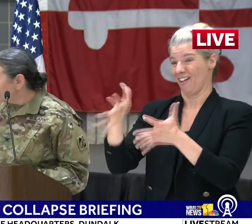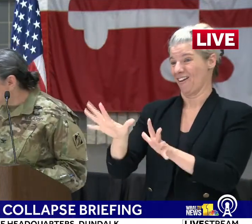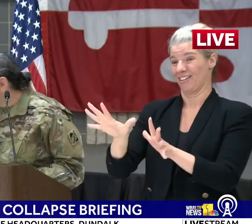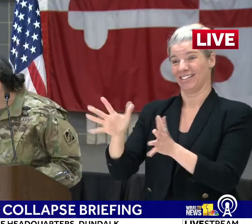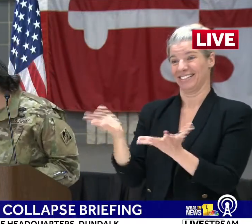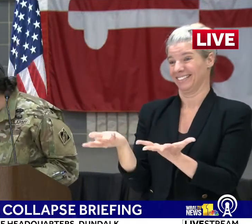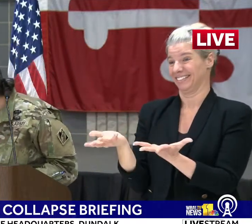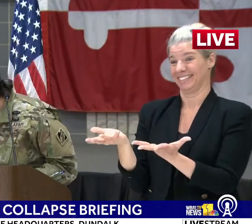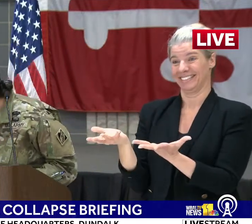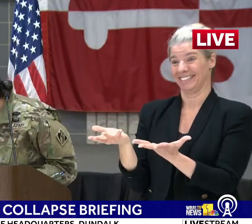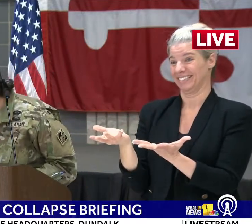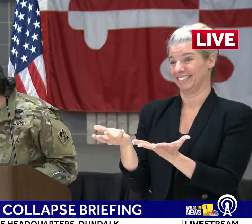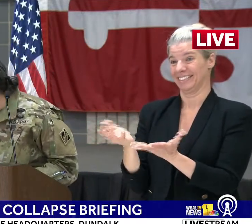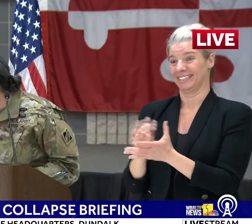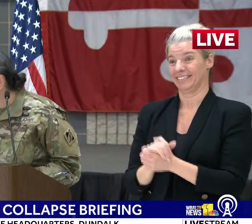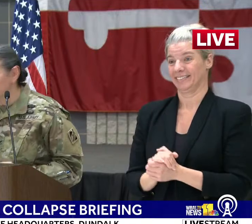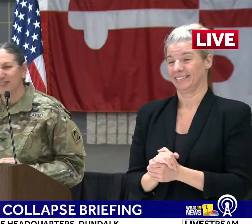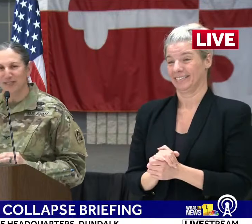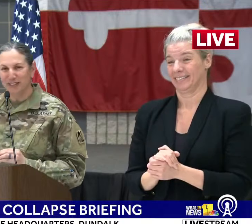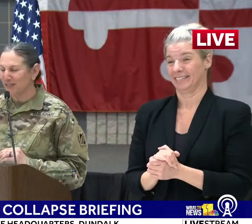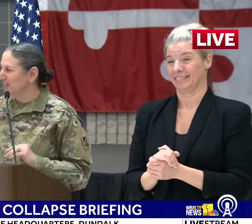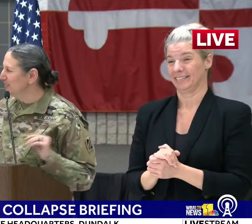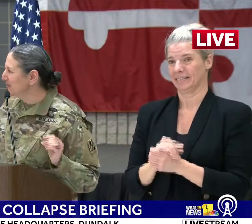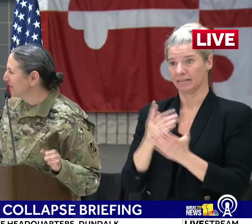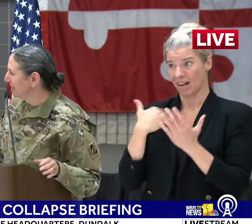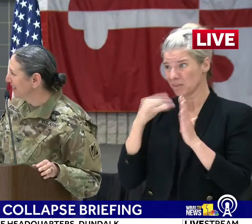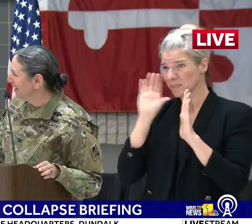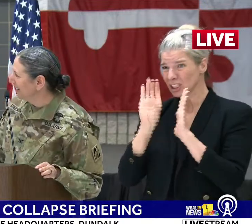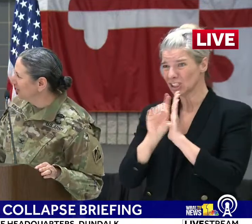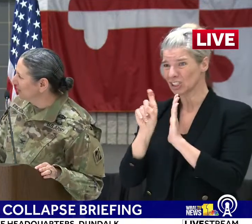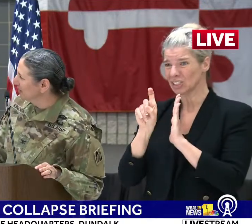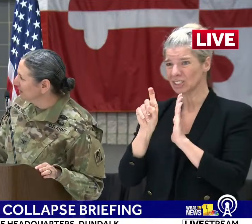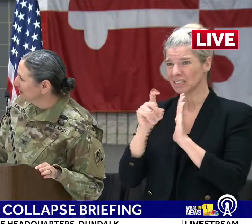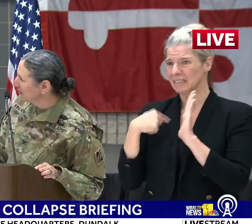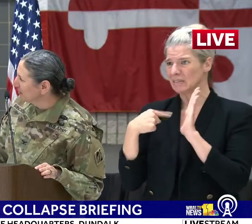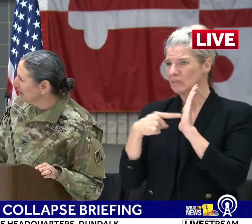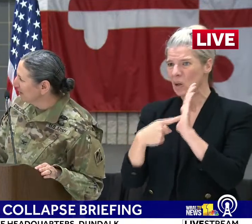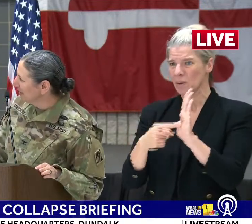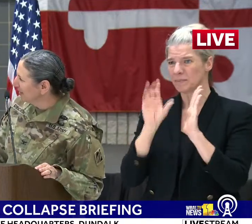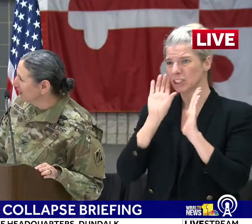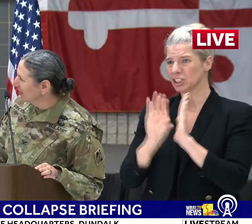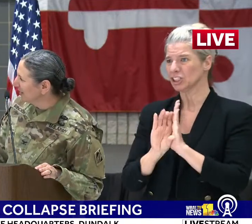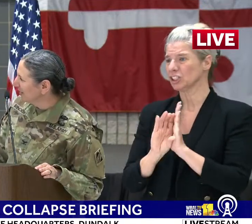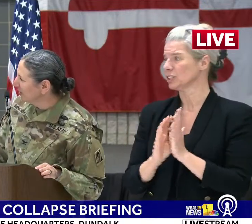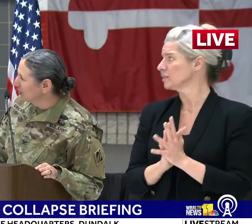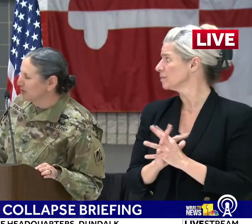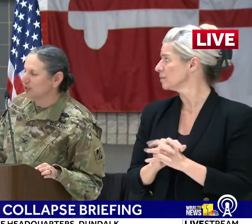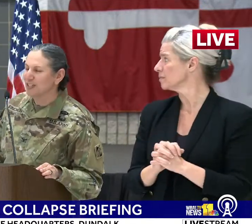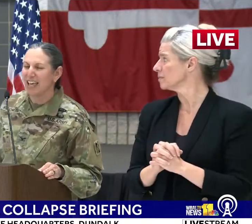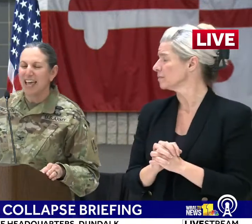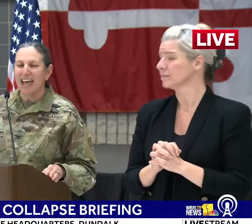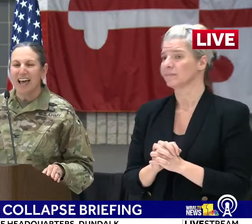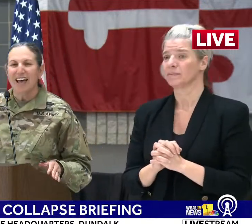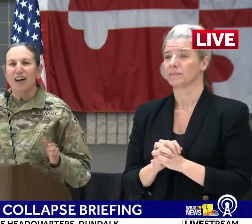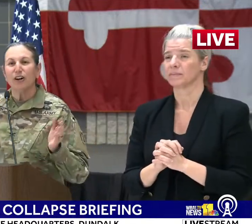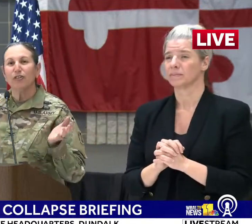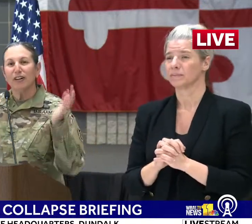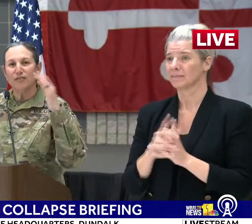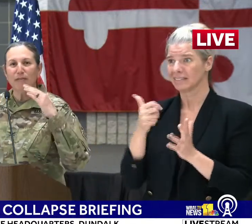vessel. We might have a picture or two, and if we do, we can head on over. I don't know if we have any other